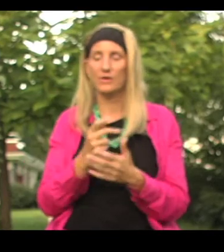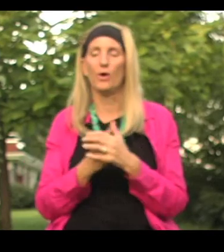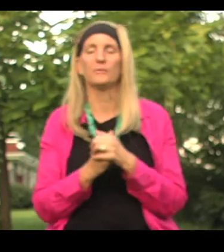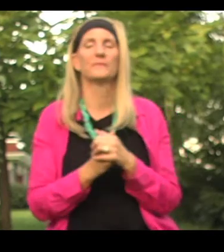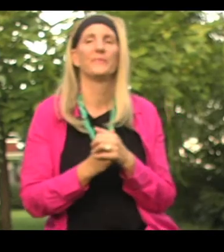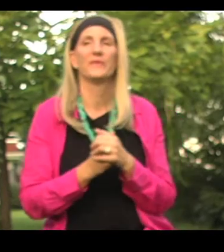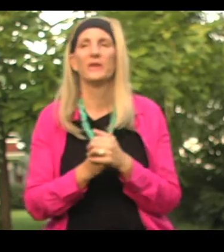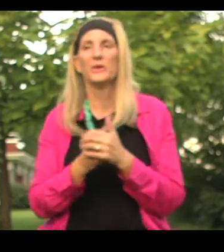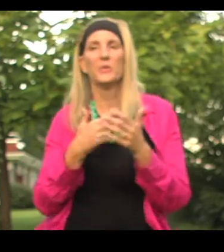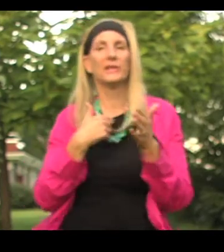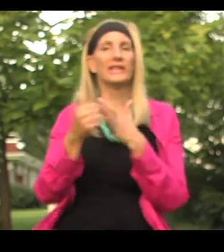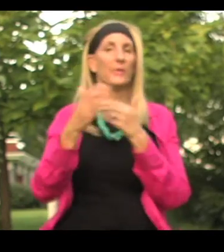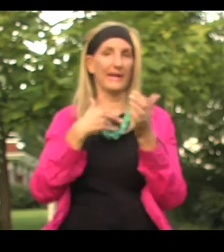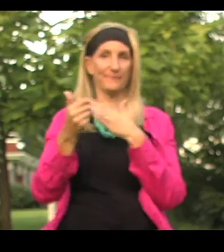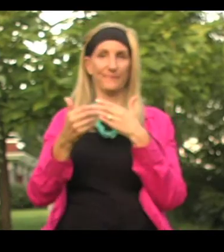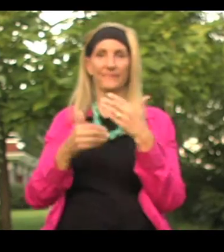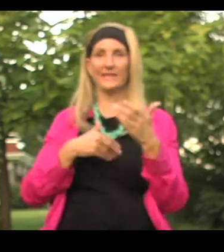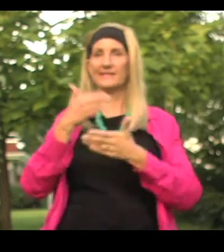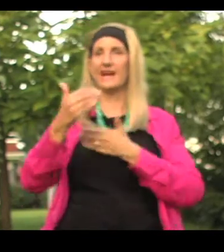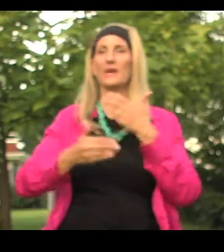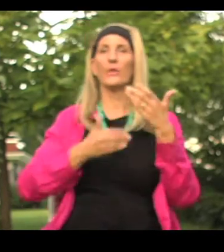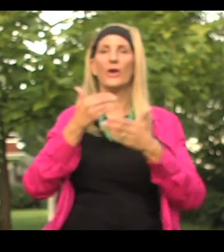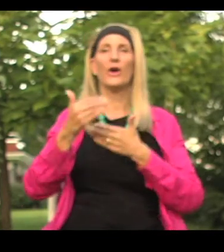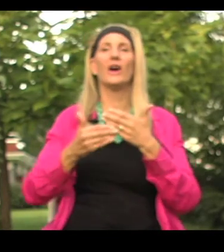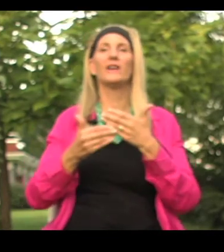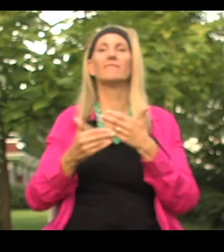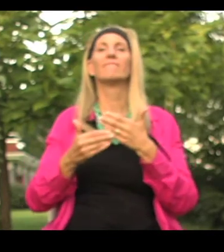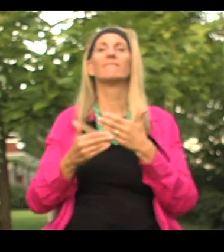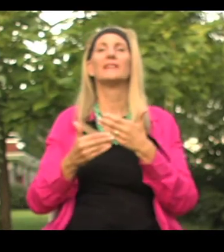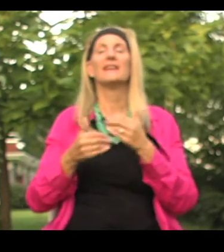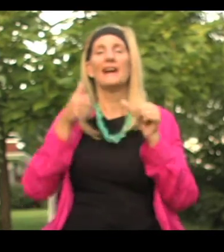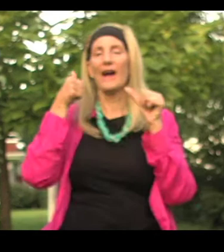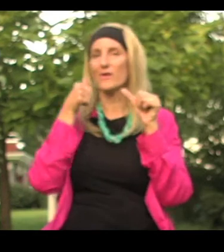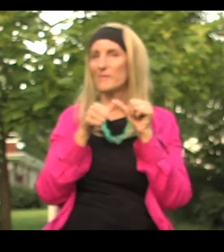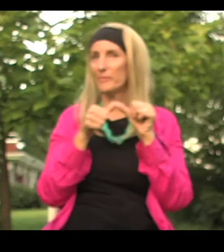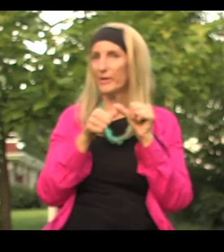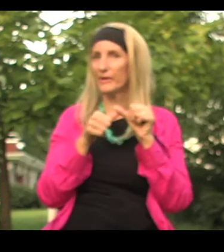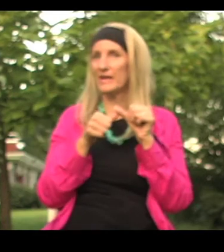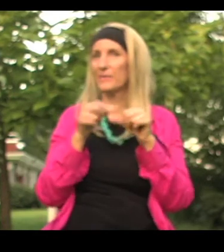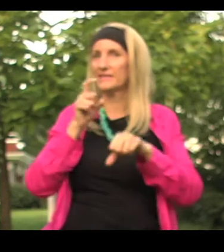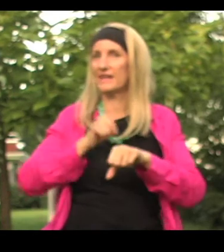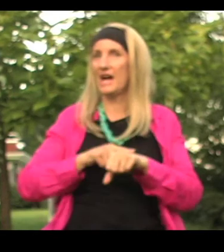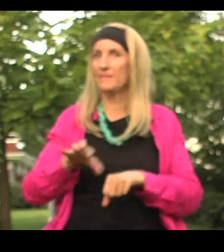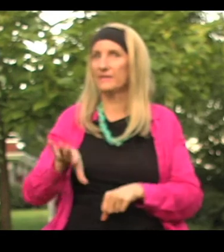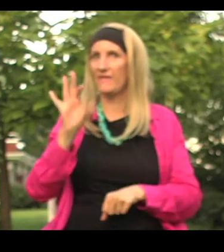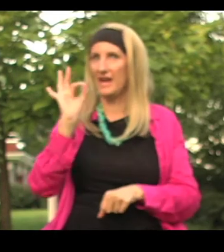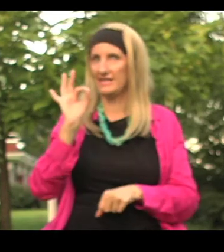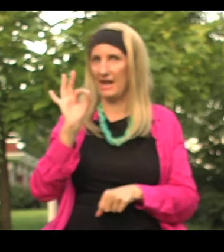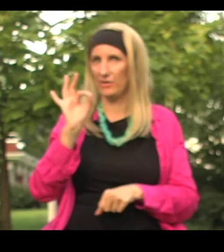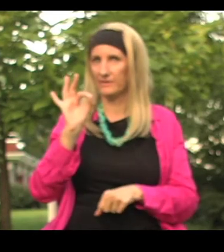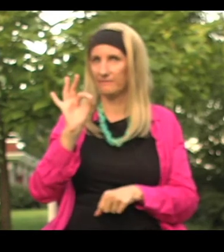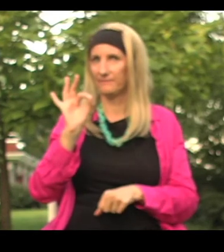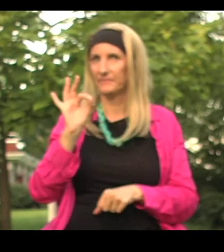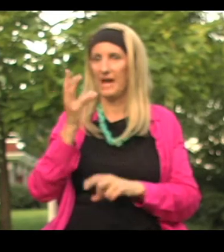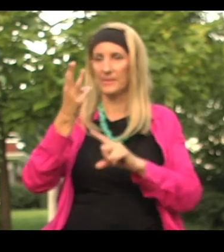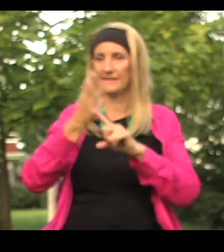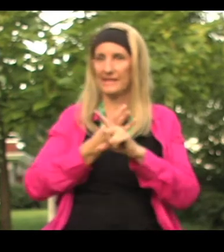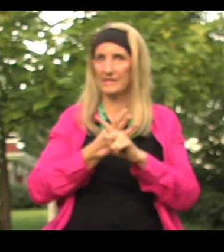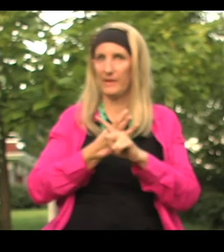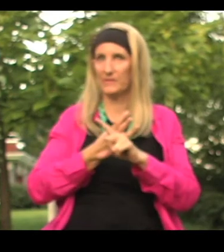Psalms. Well, anyway, as time went on, I remember it was time to find out, I was 6 months